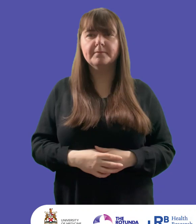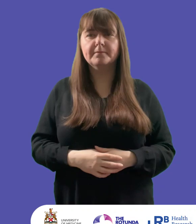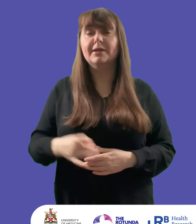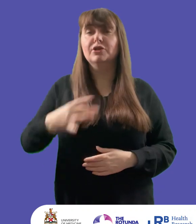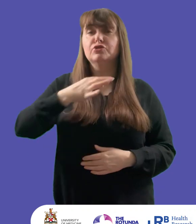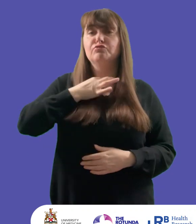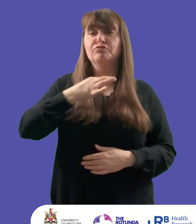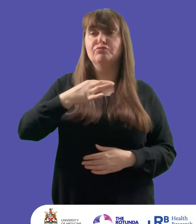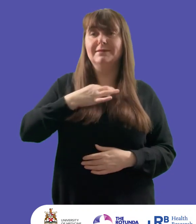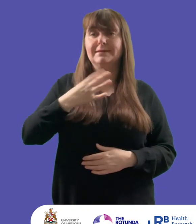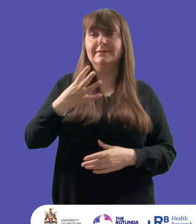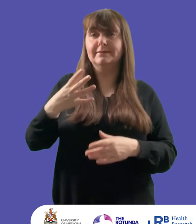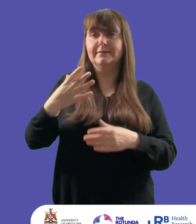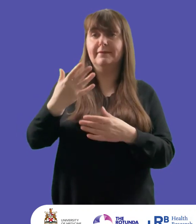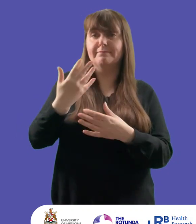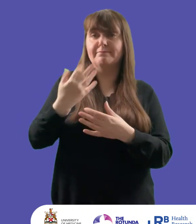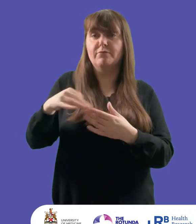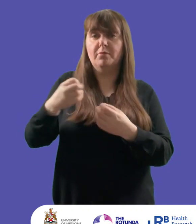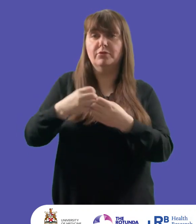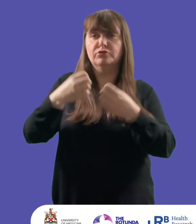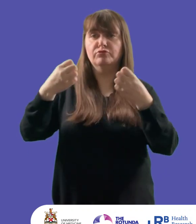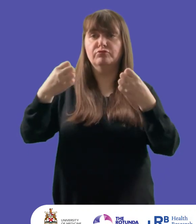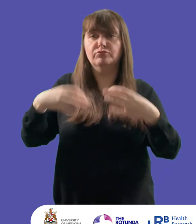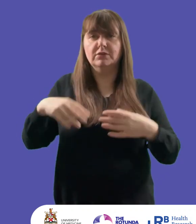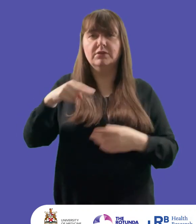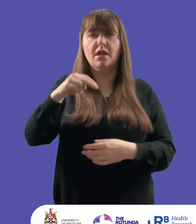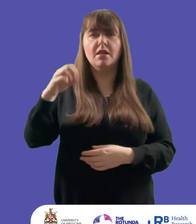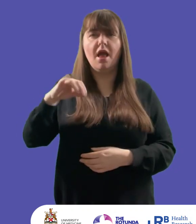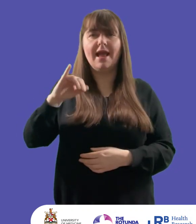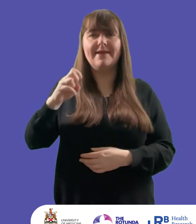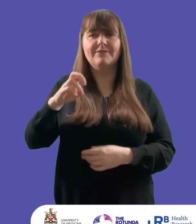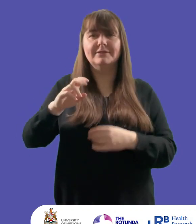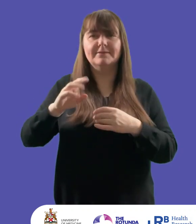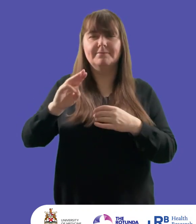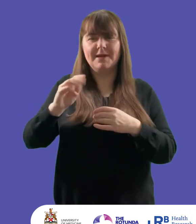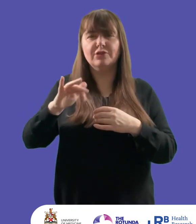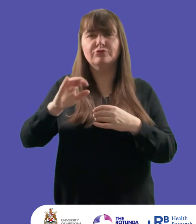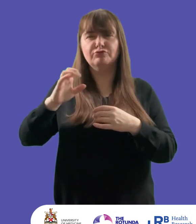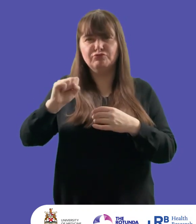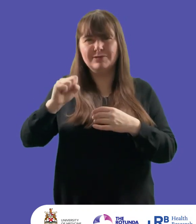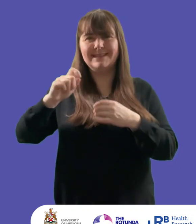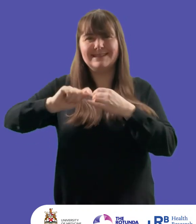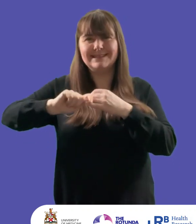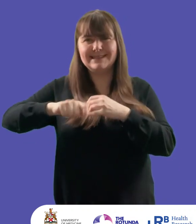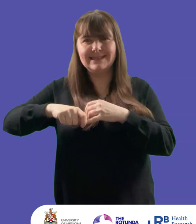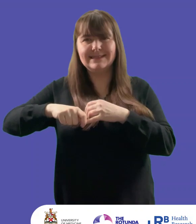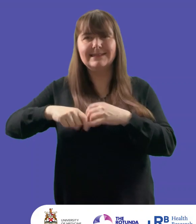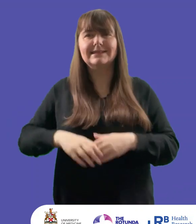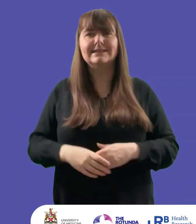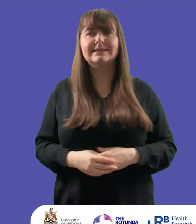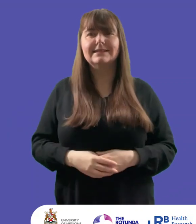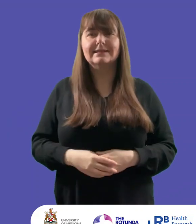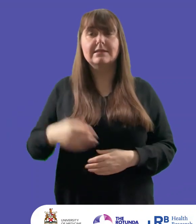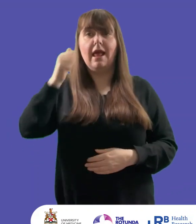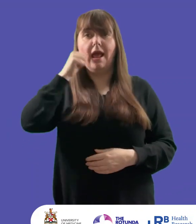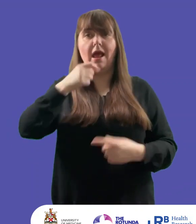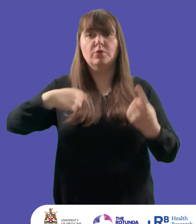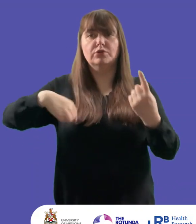The risk generated from the result of a non-invasive prenatal screening test